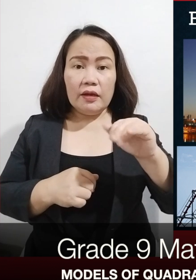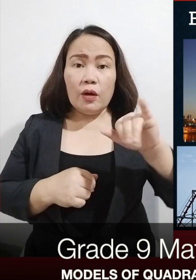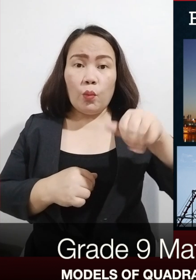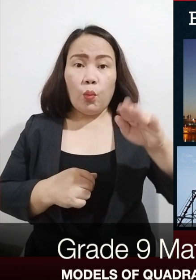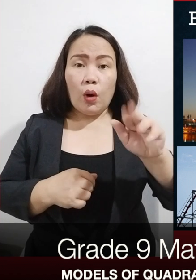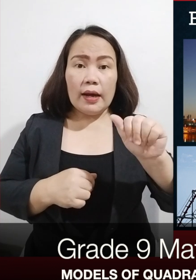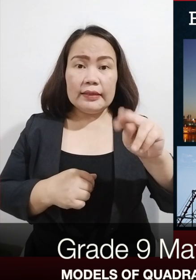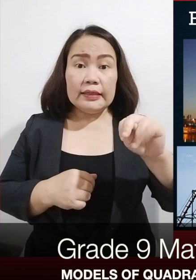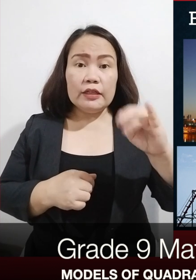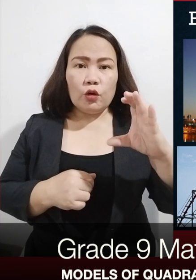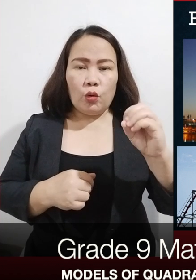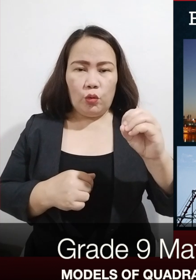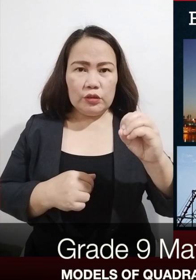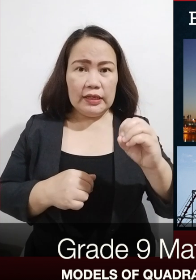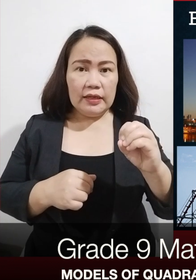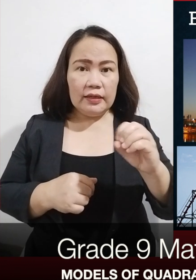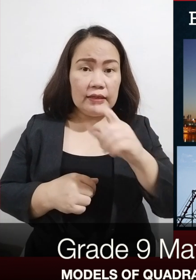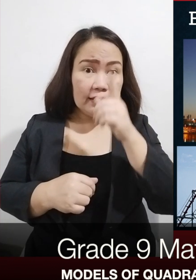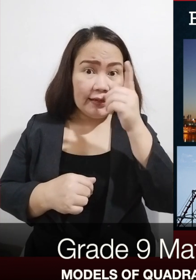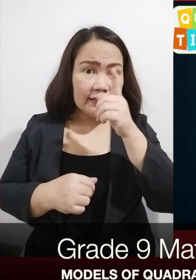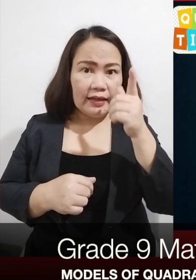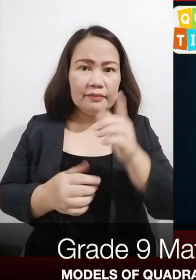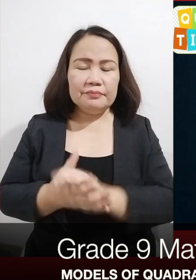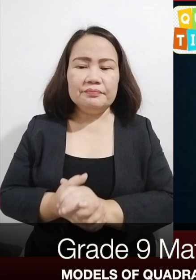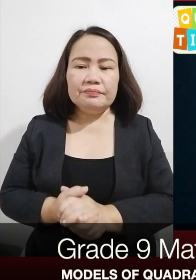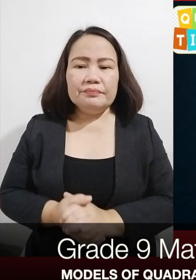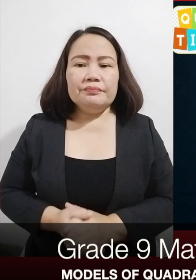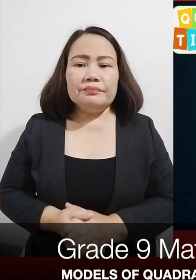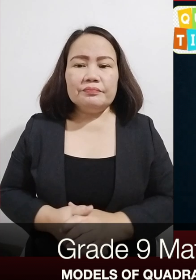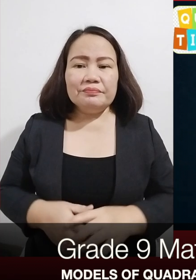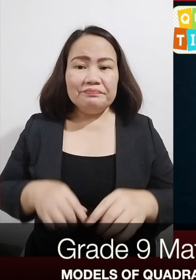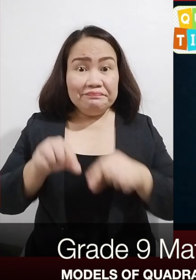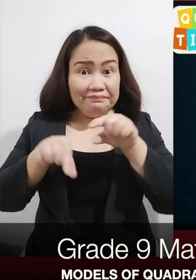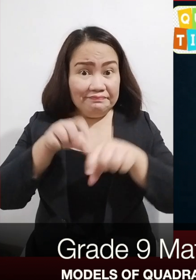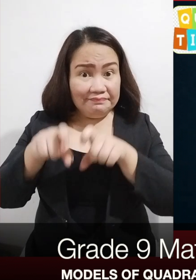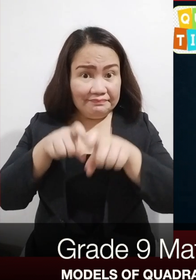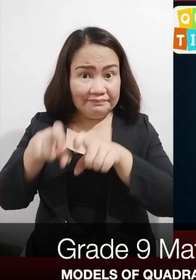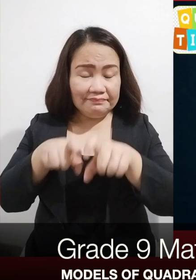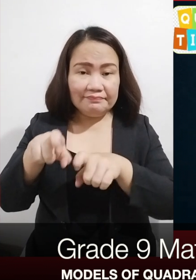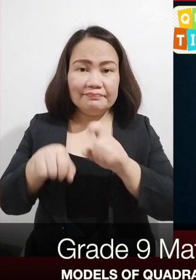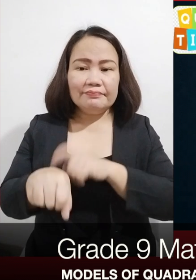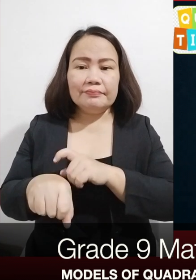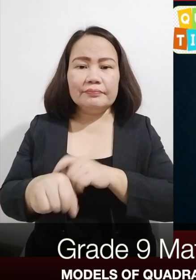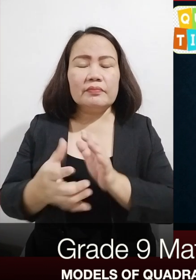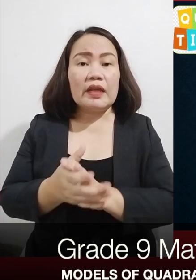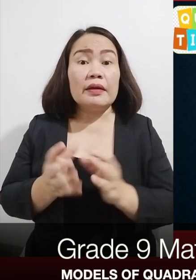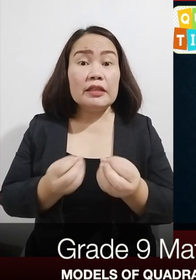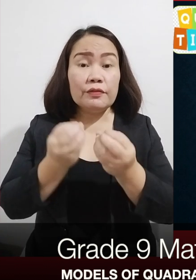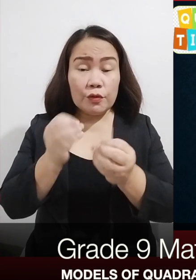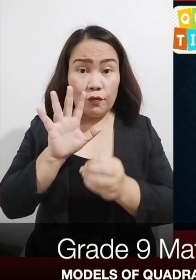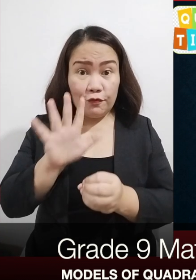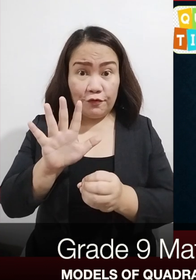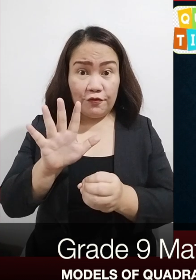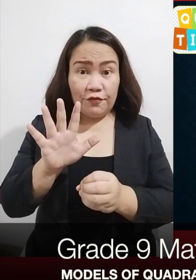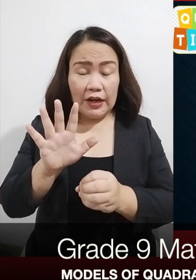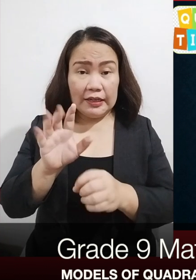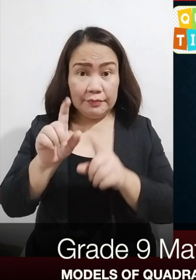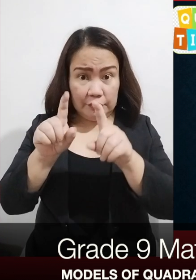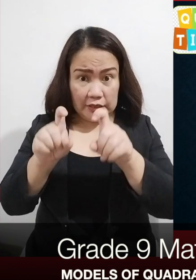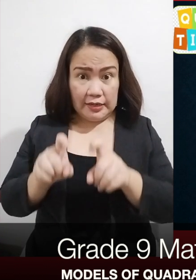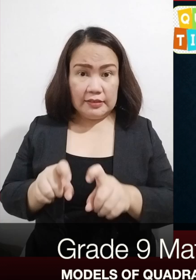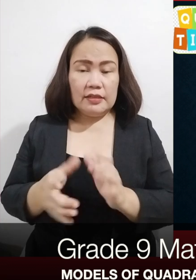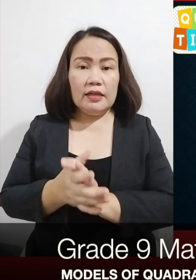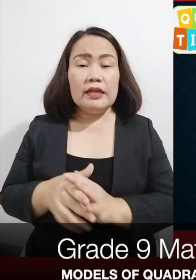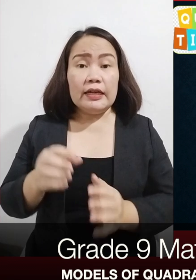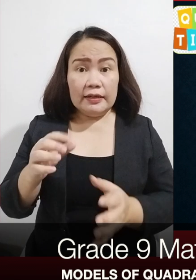of quadratic models. Okay? It's quiz time. So, I am giving you 5 items. You